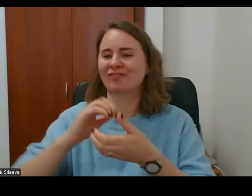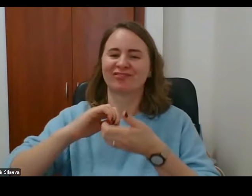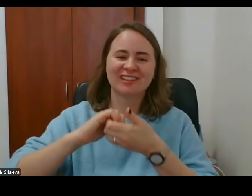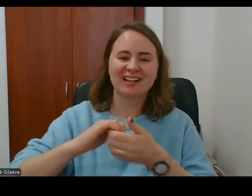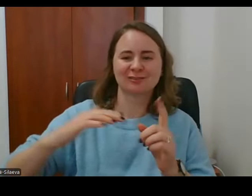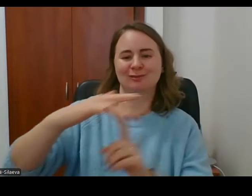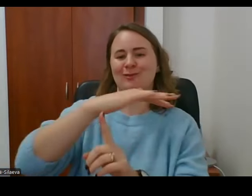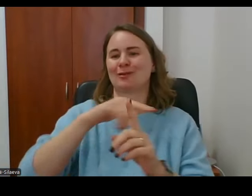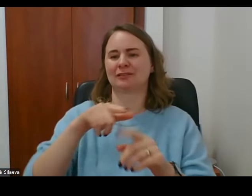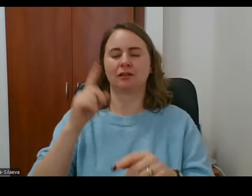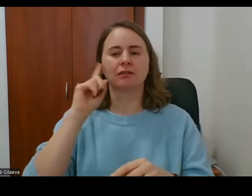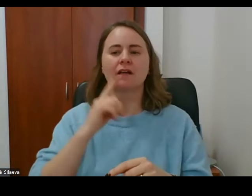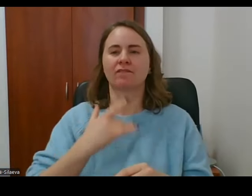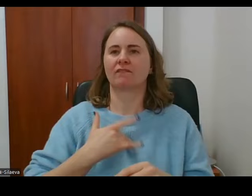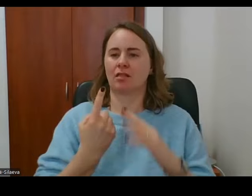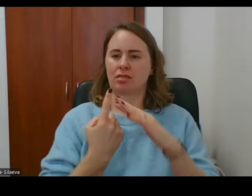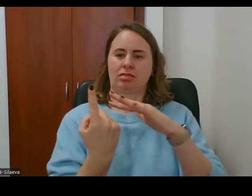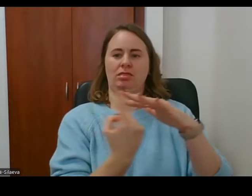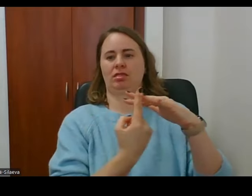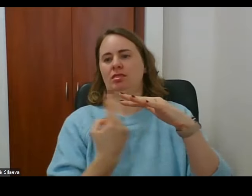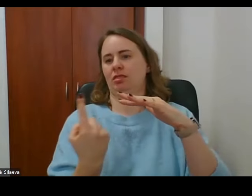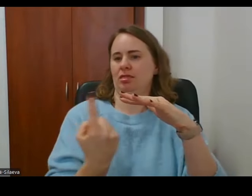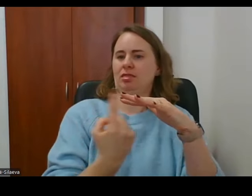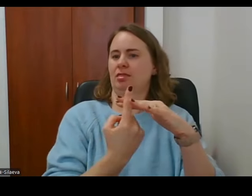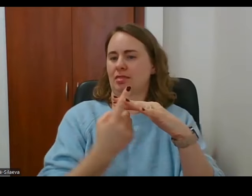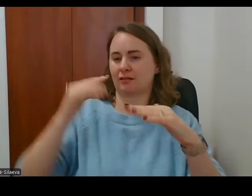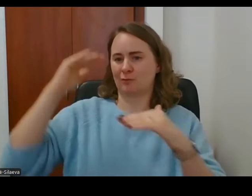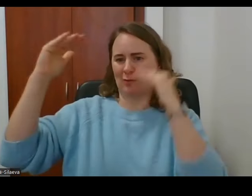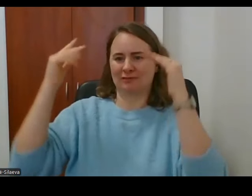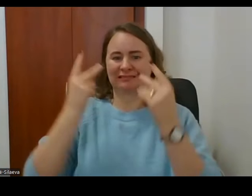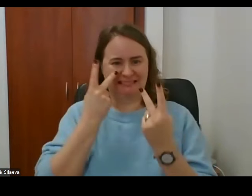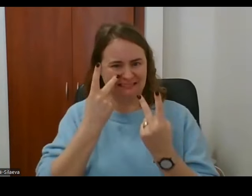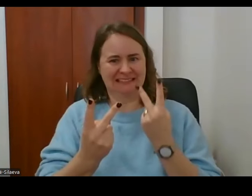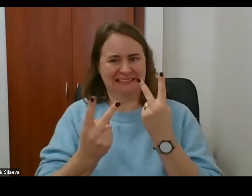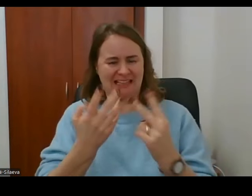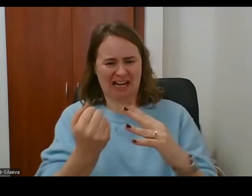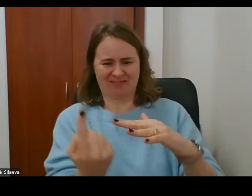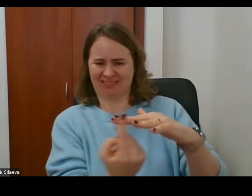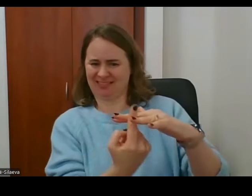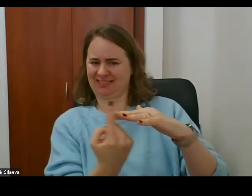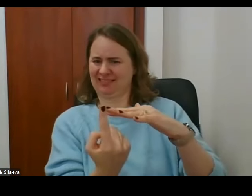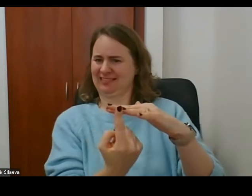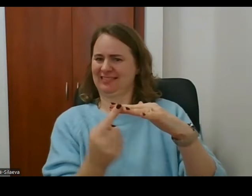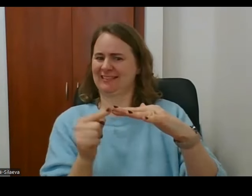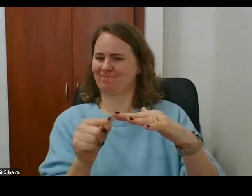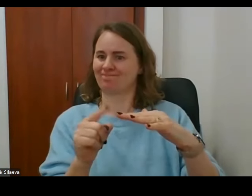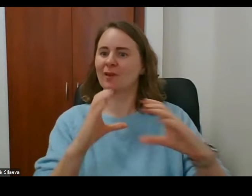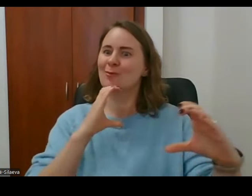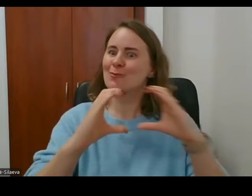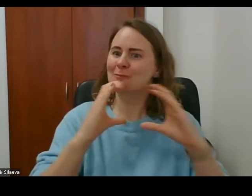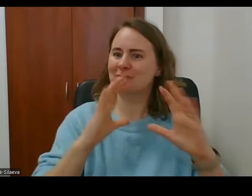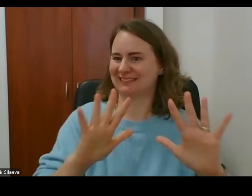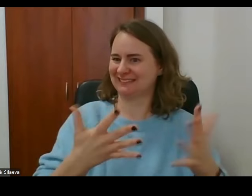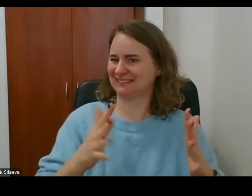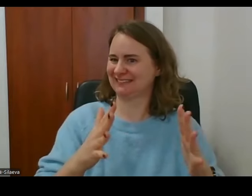address the specialists. We go to the specialist and they already have an answer, and we can ask them